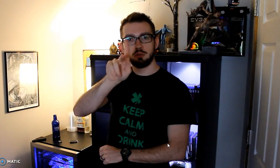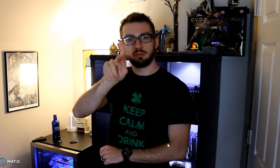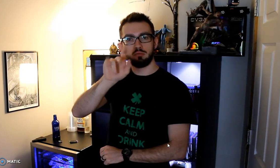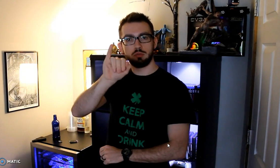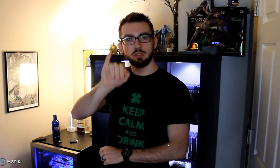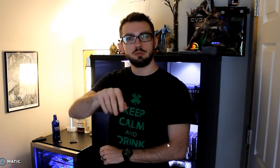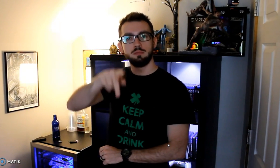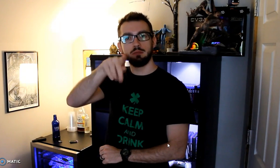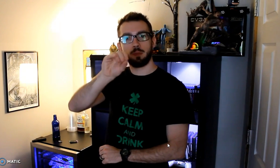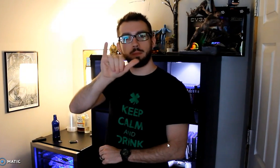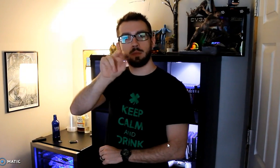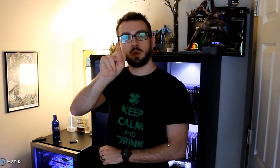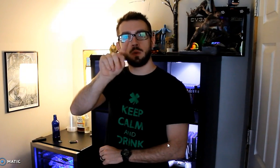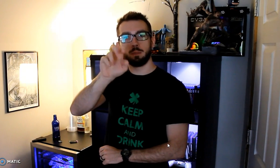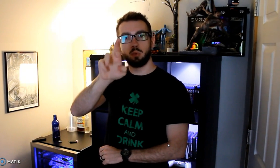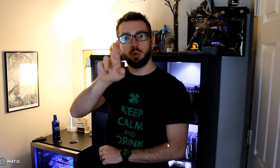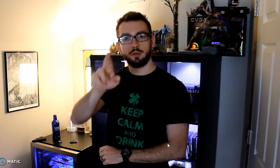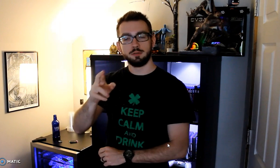friend of mine, Ricky,